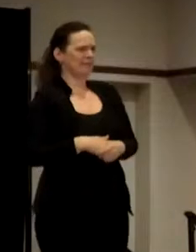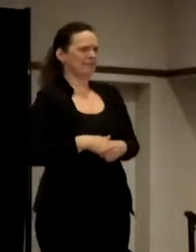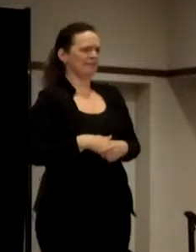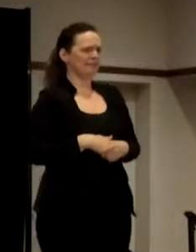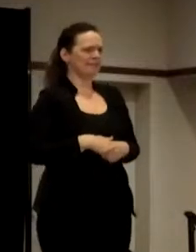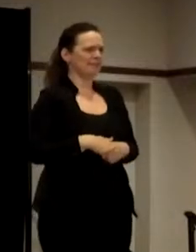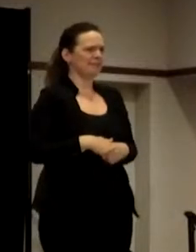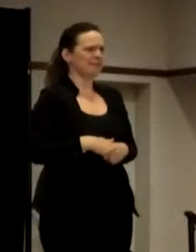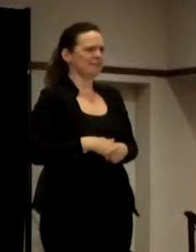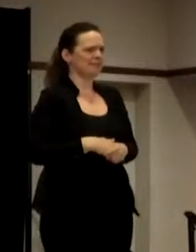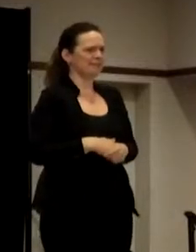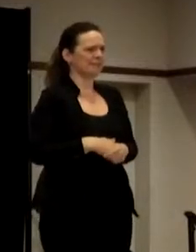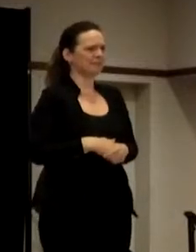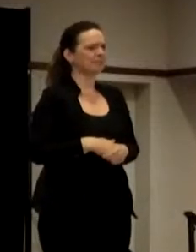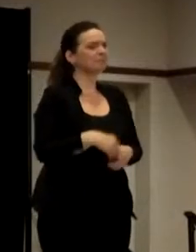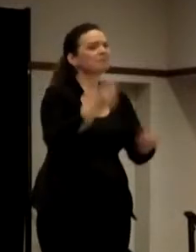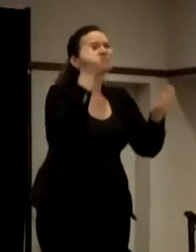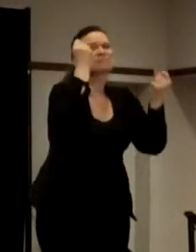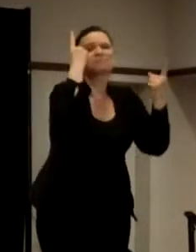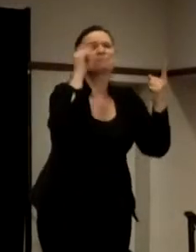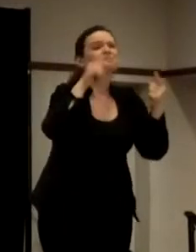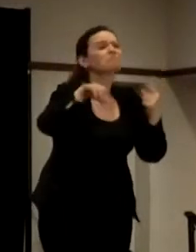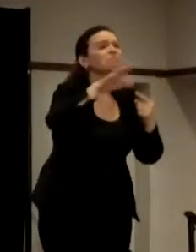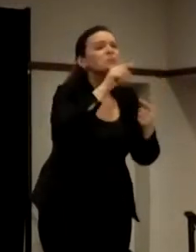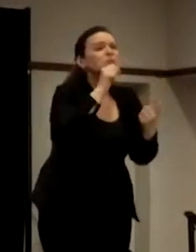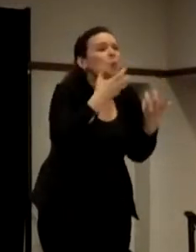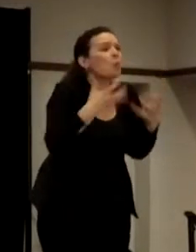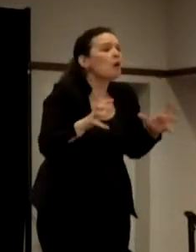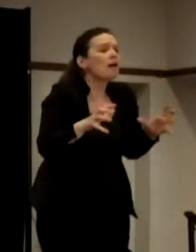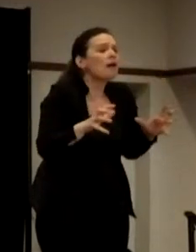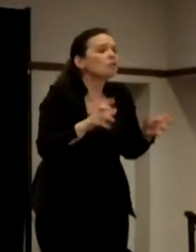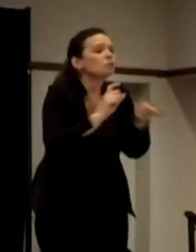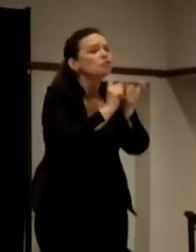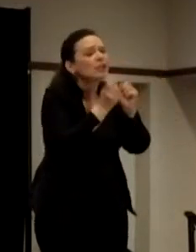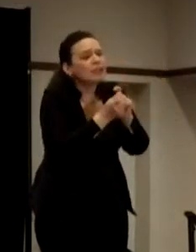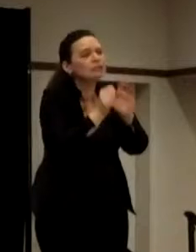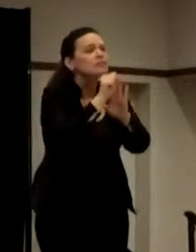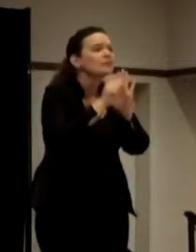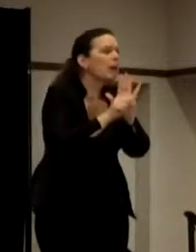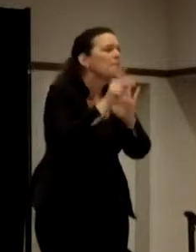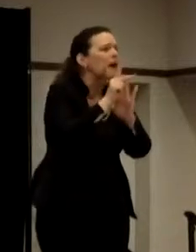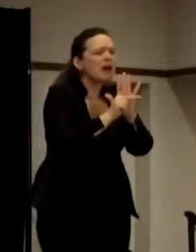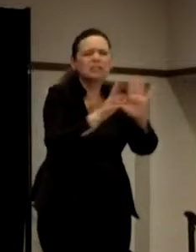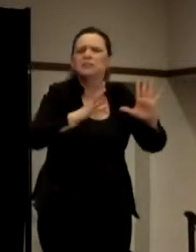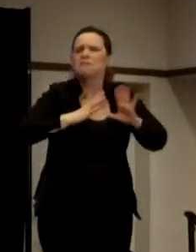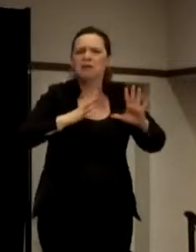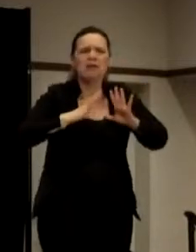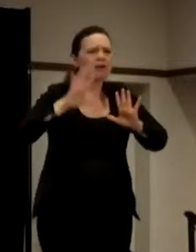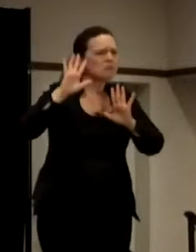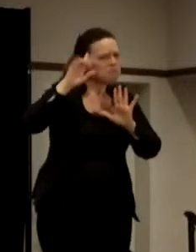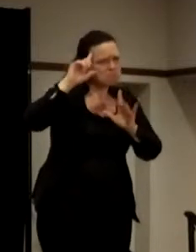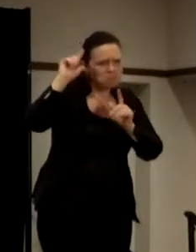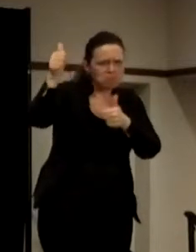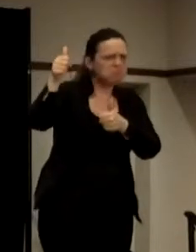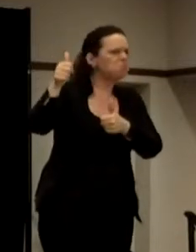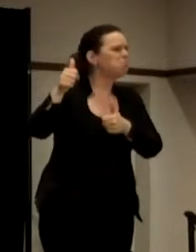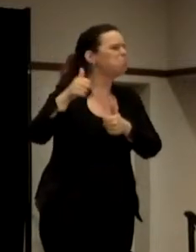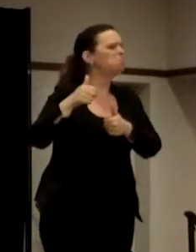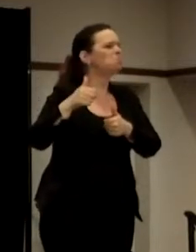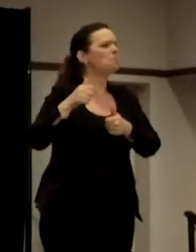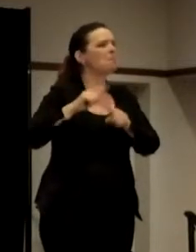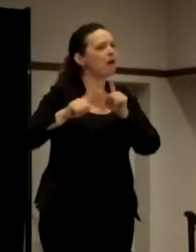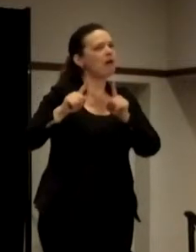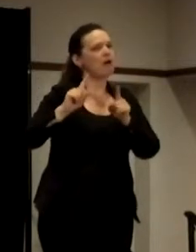understand that you don't want to potentially change state policy based off that, but give us the local control back then. What's the